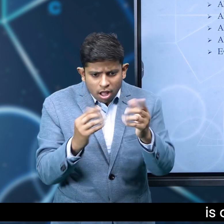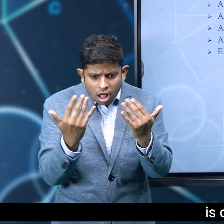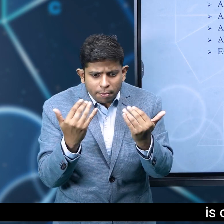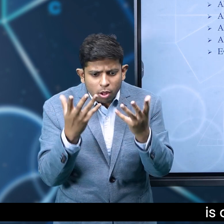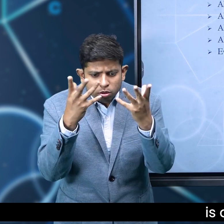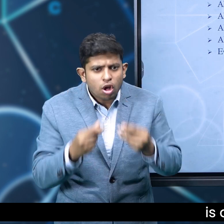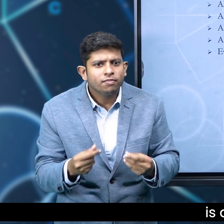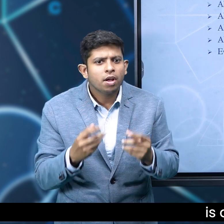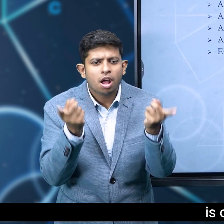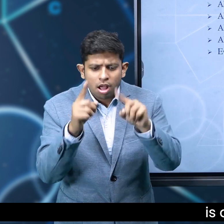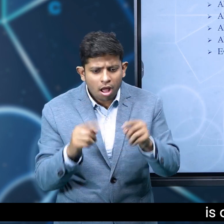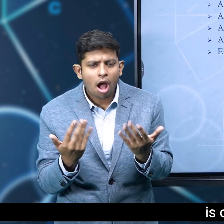number.